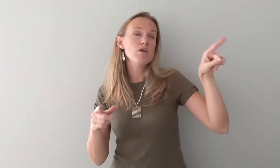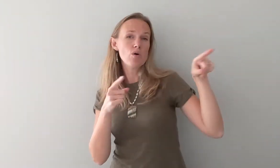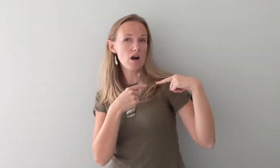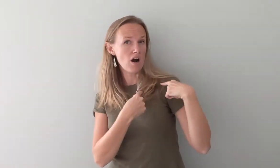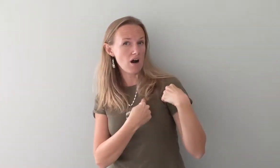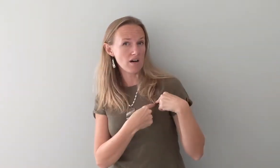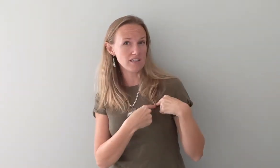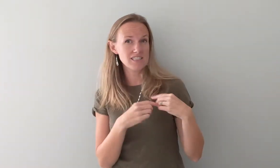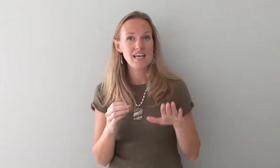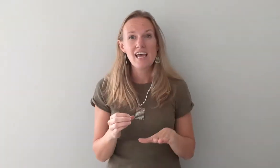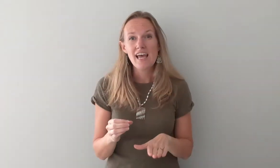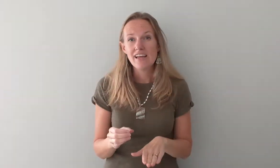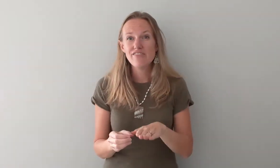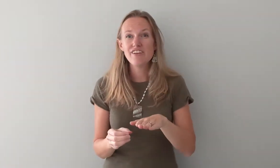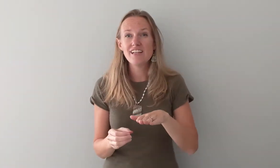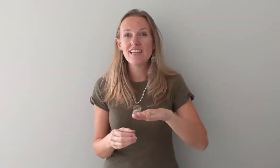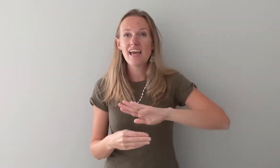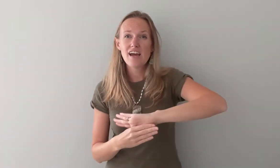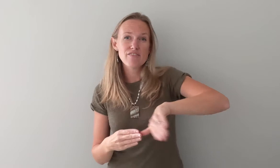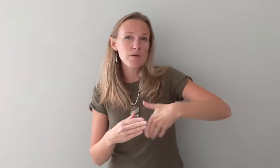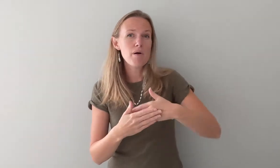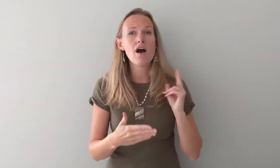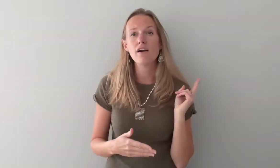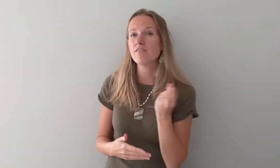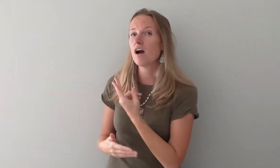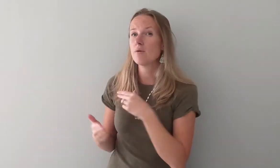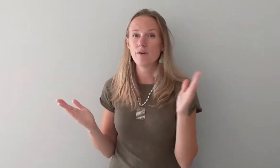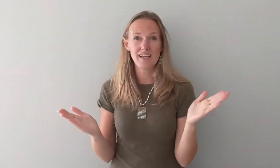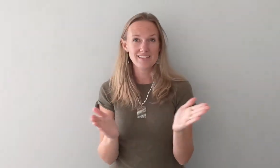your heart and filling every part of our praise.